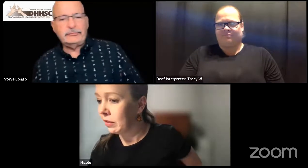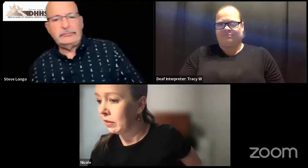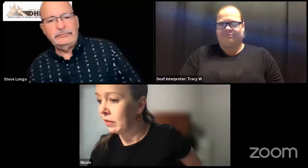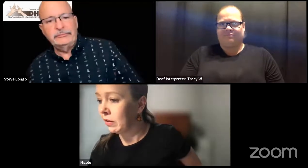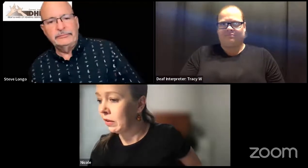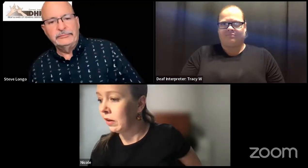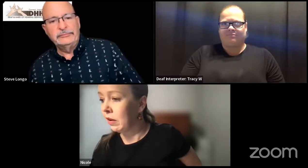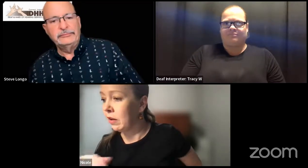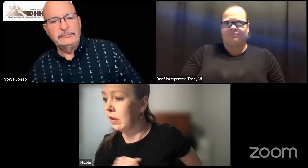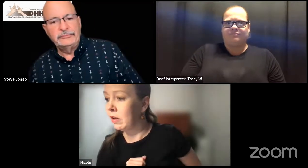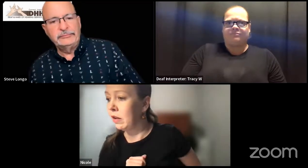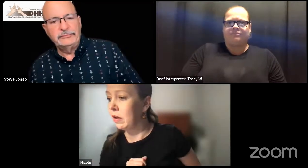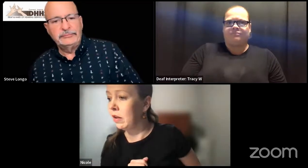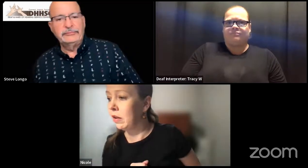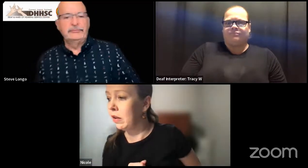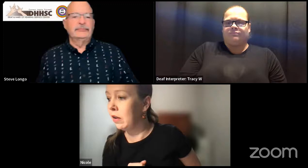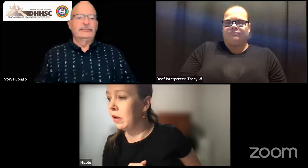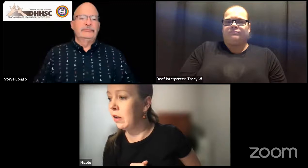All right.